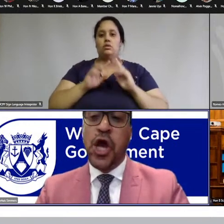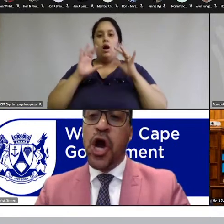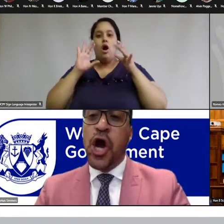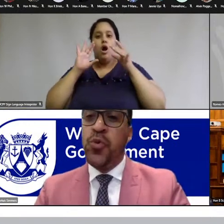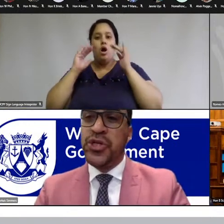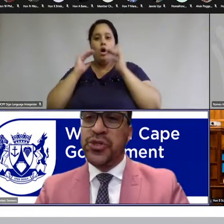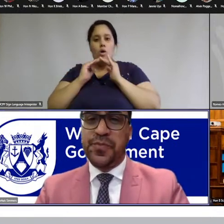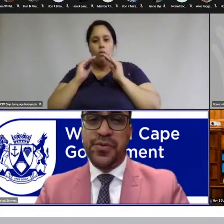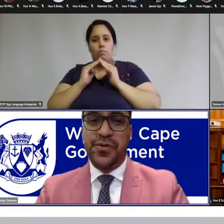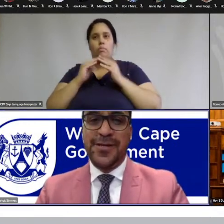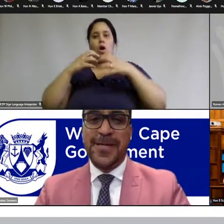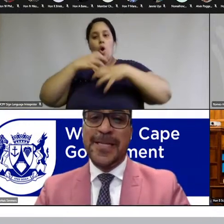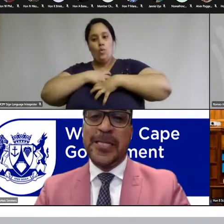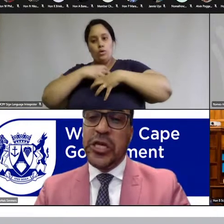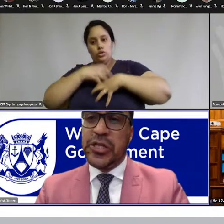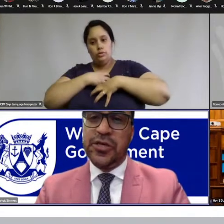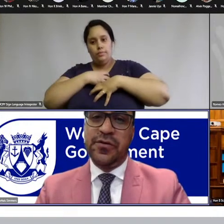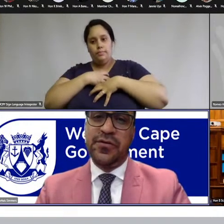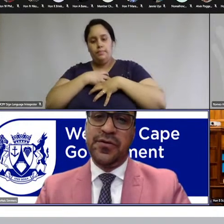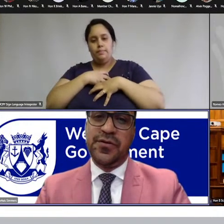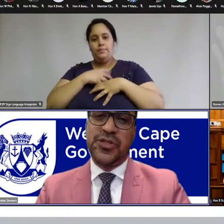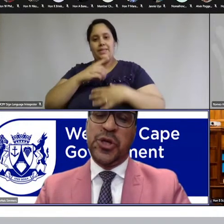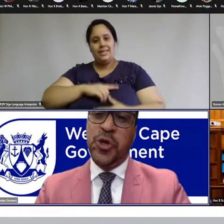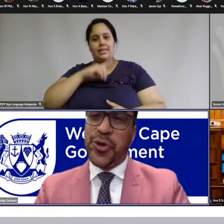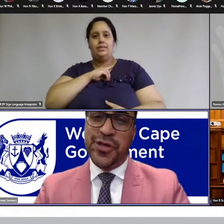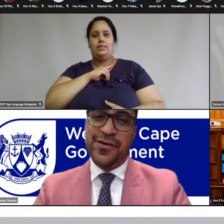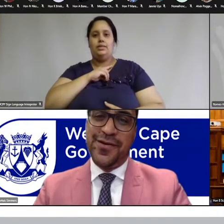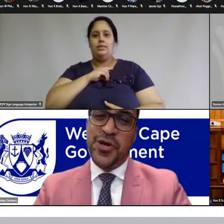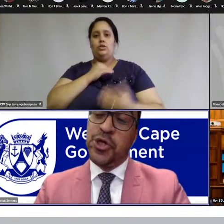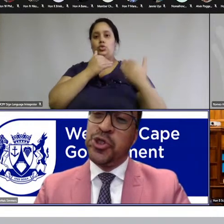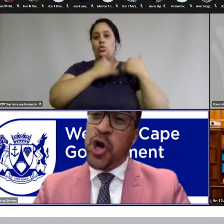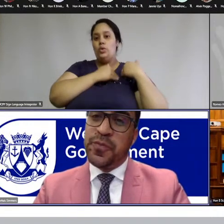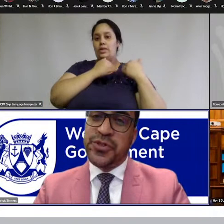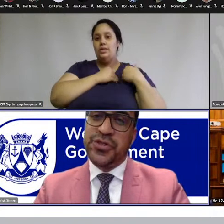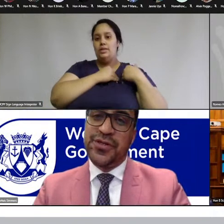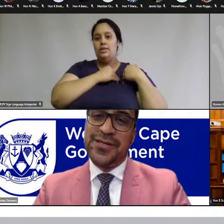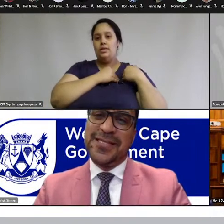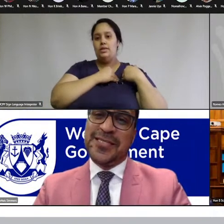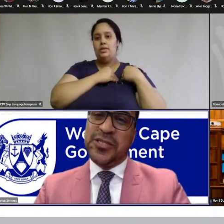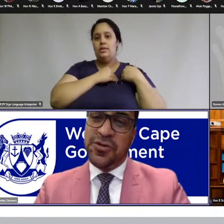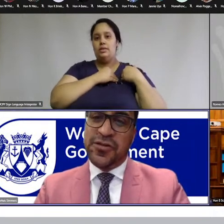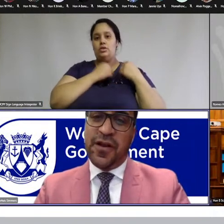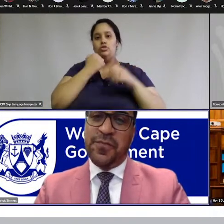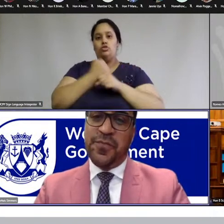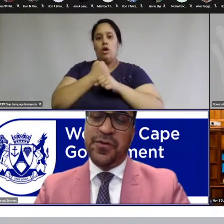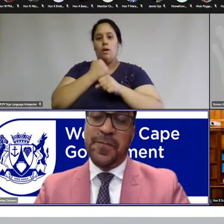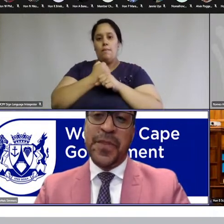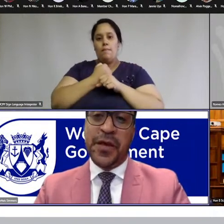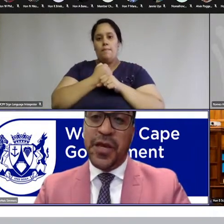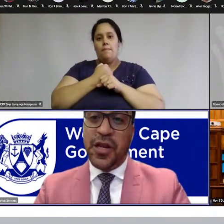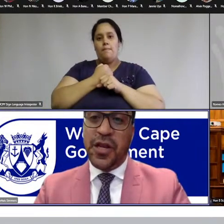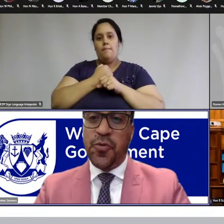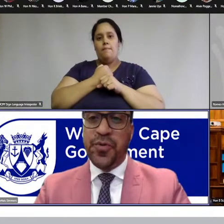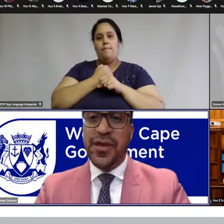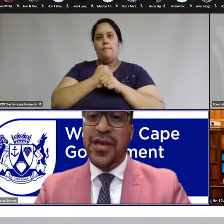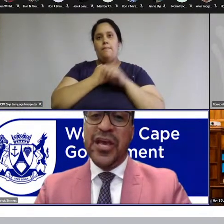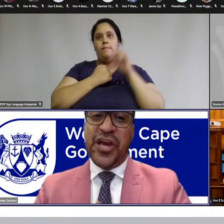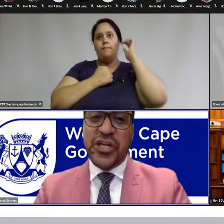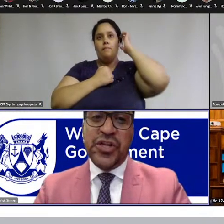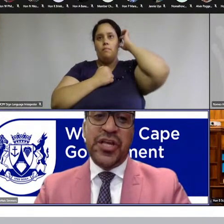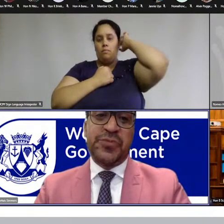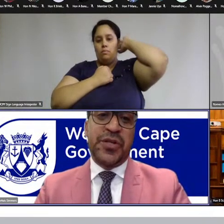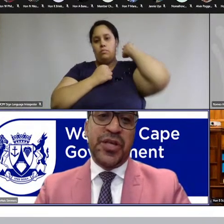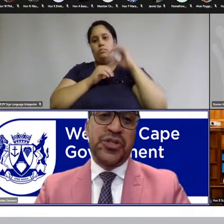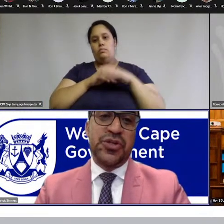homes, ownership, dignity, security, jobs, skills development, real